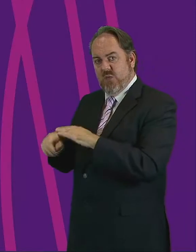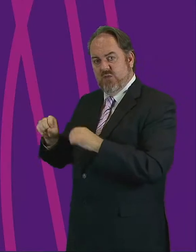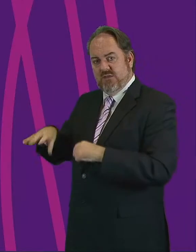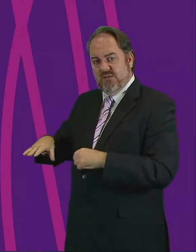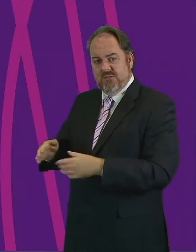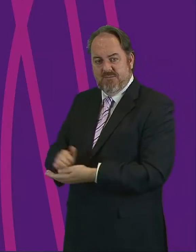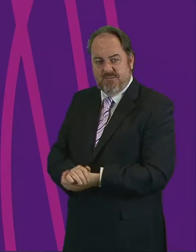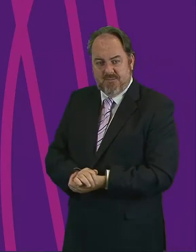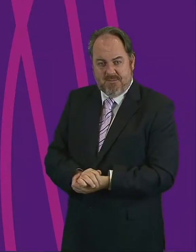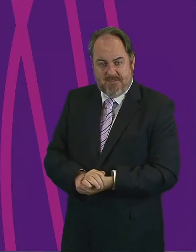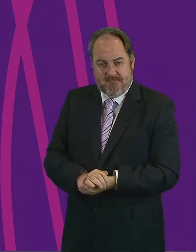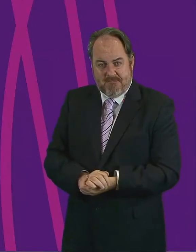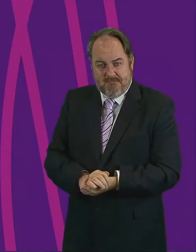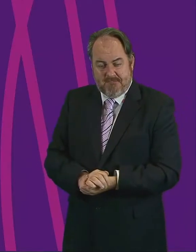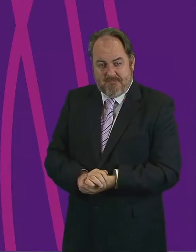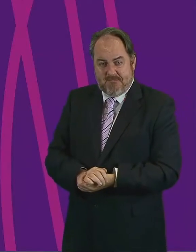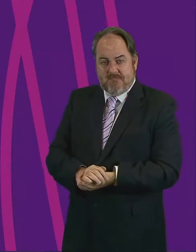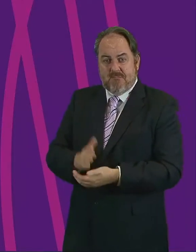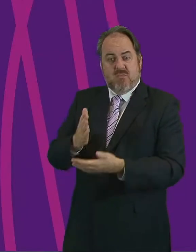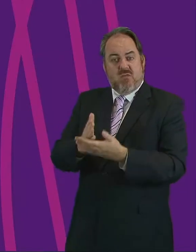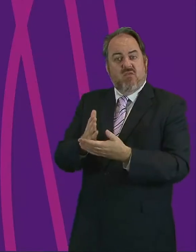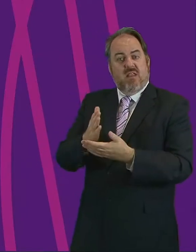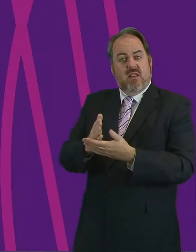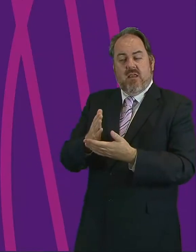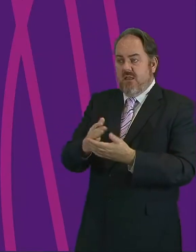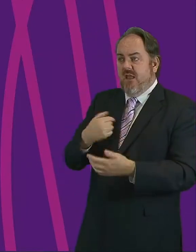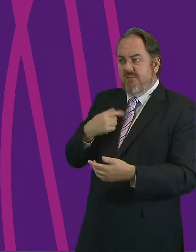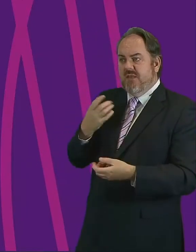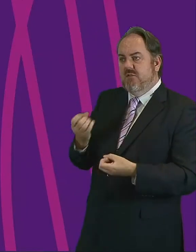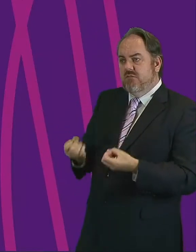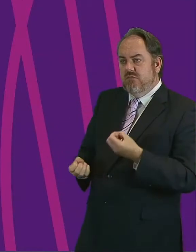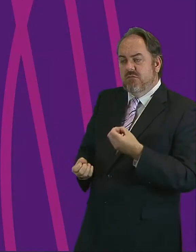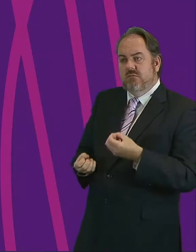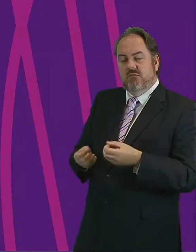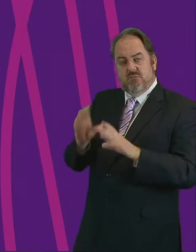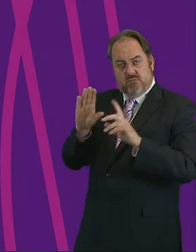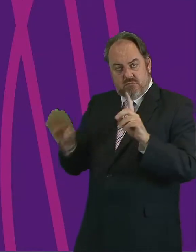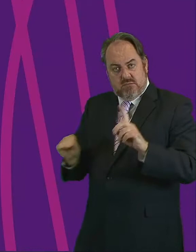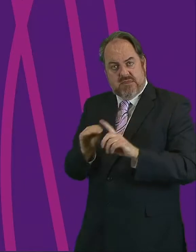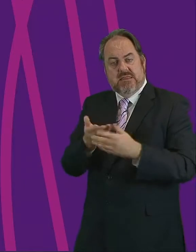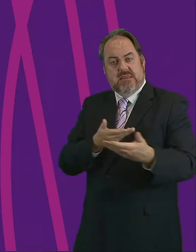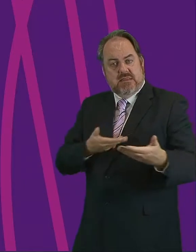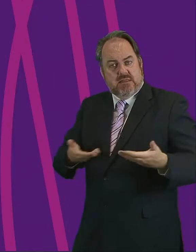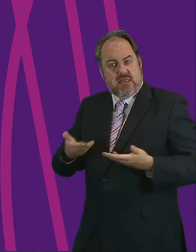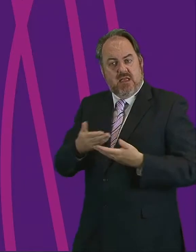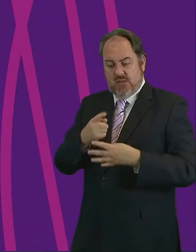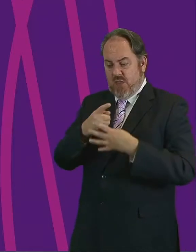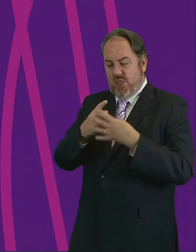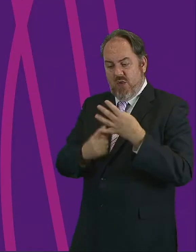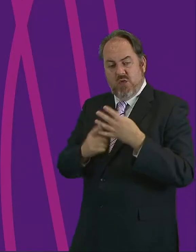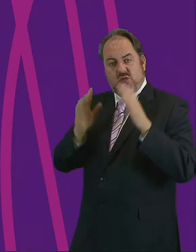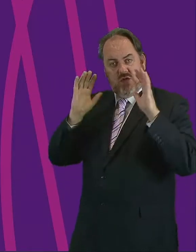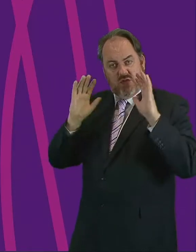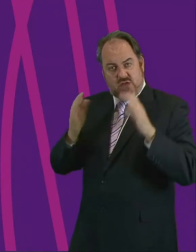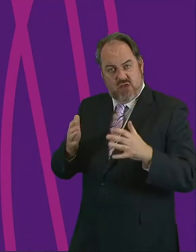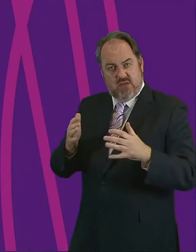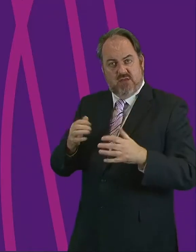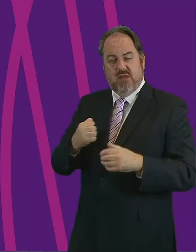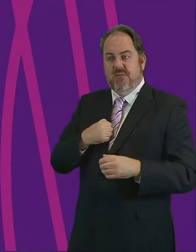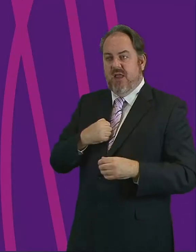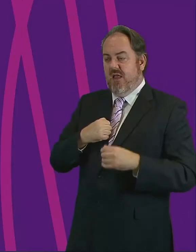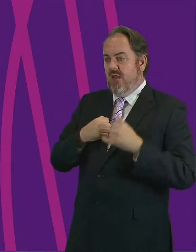answer is yes. I have already raised those points quite a number of times in particularly my quad calls